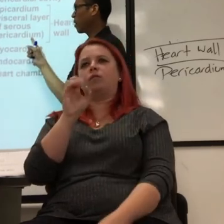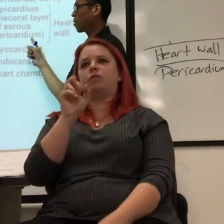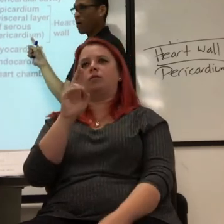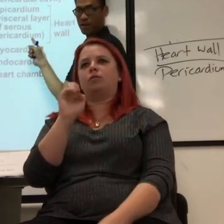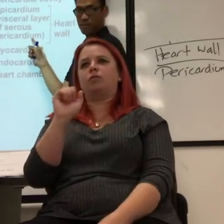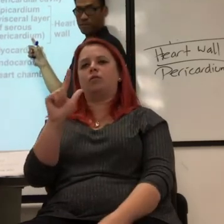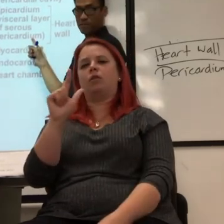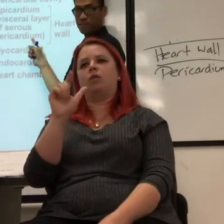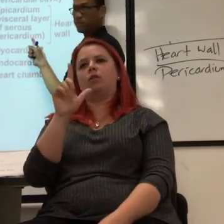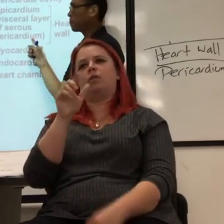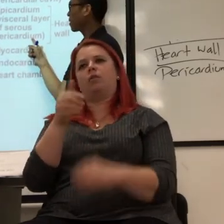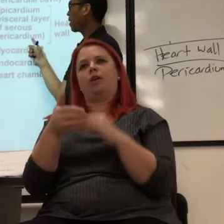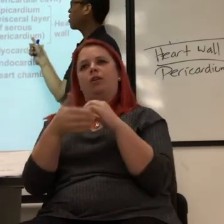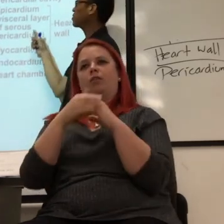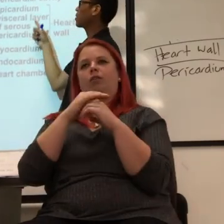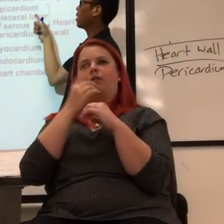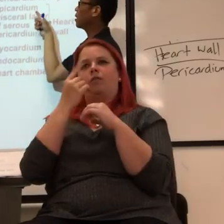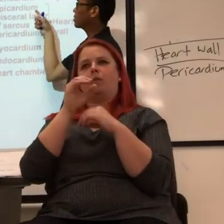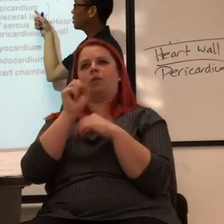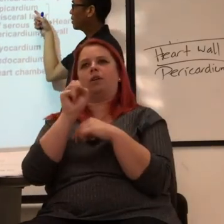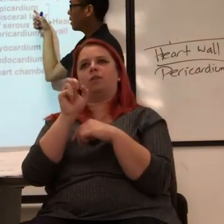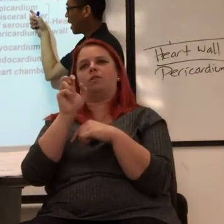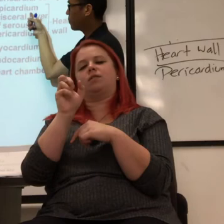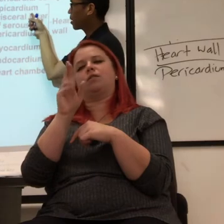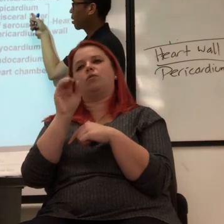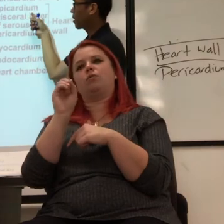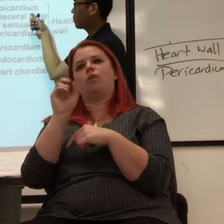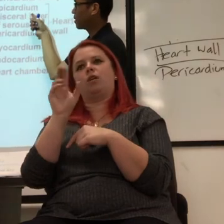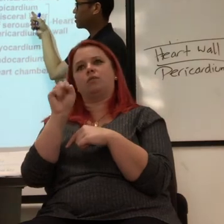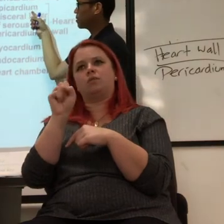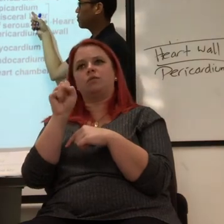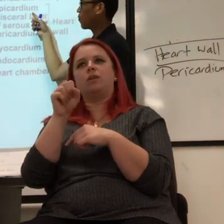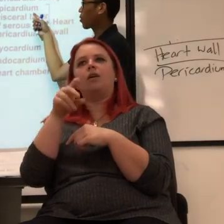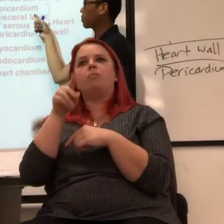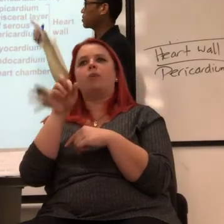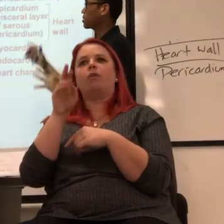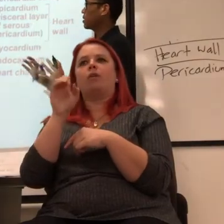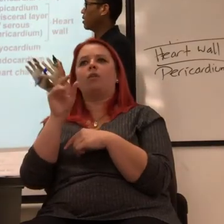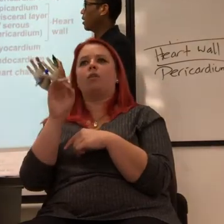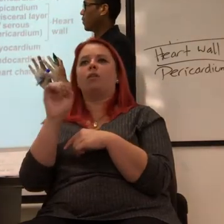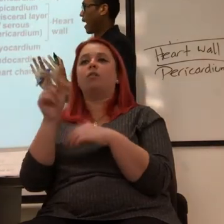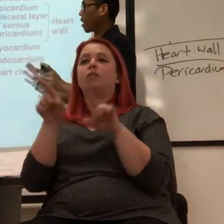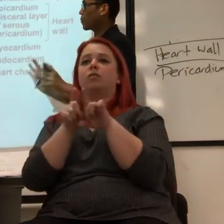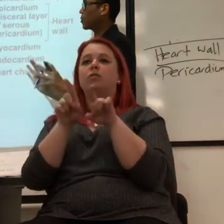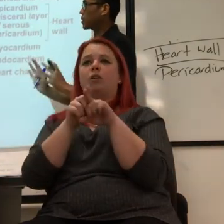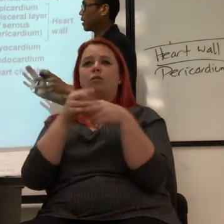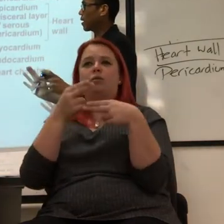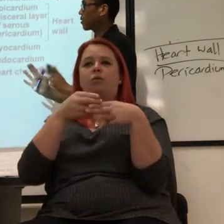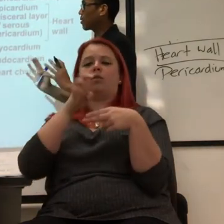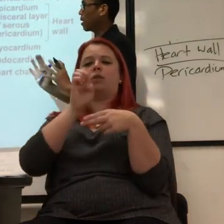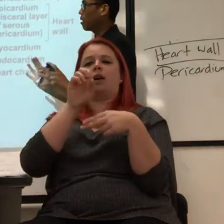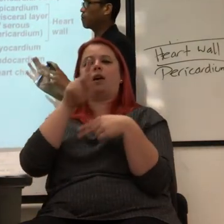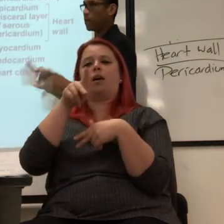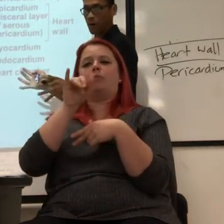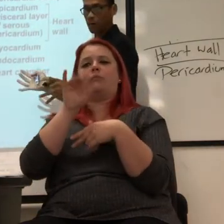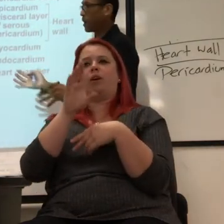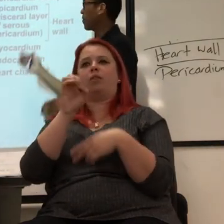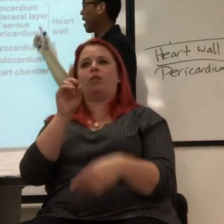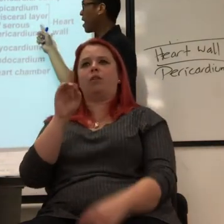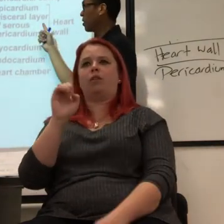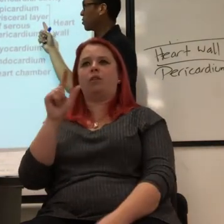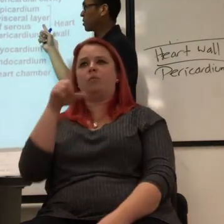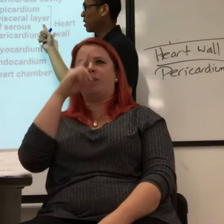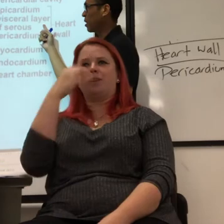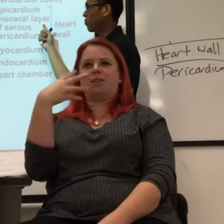serous pericardium, okay? Also called epicardium because it forms the outermost layer of the heart.